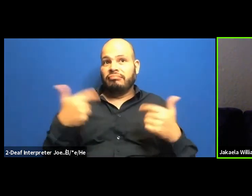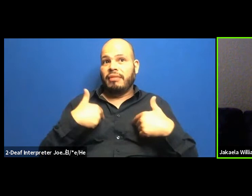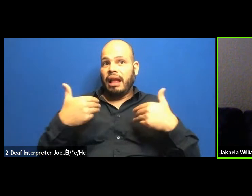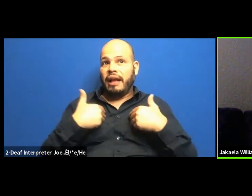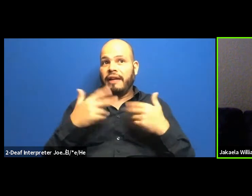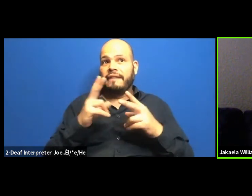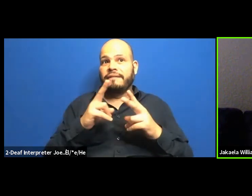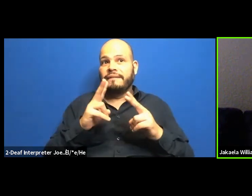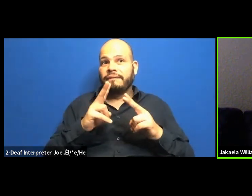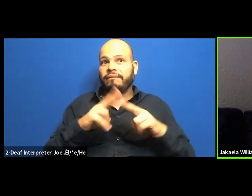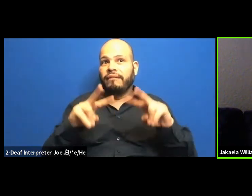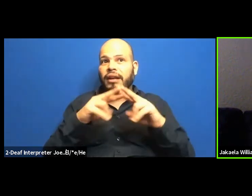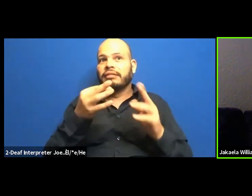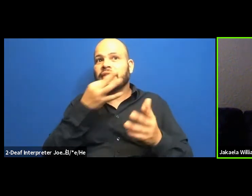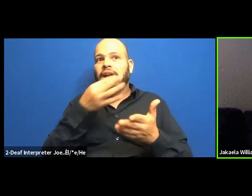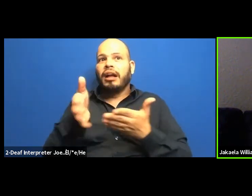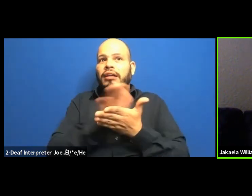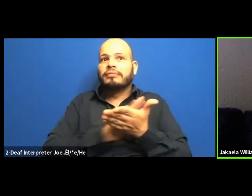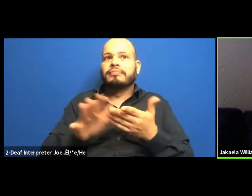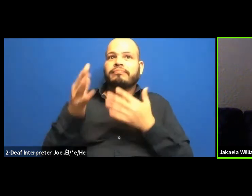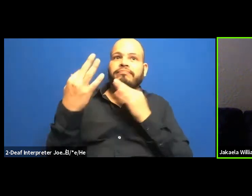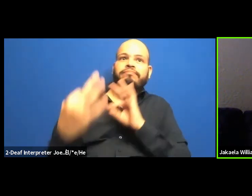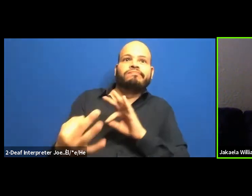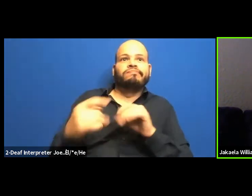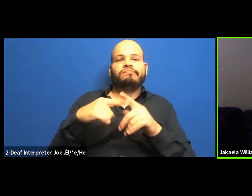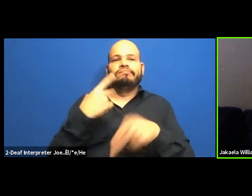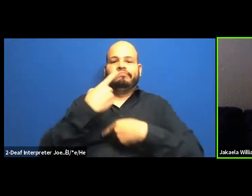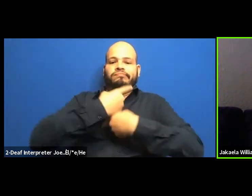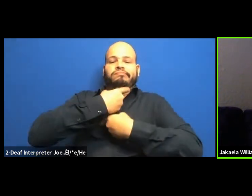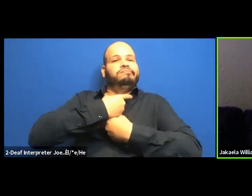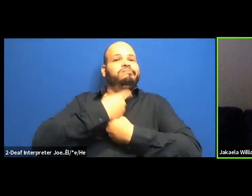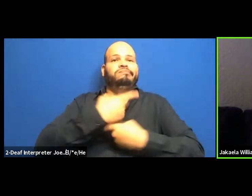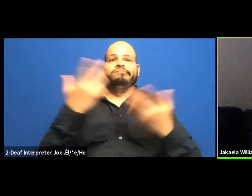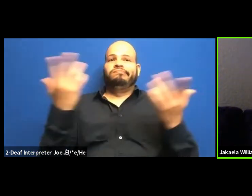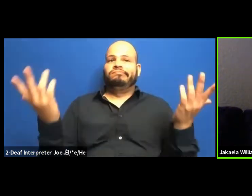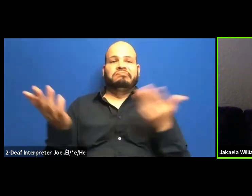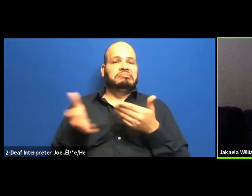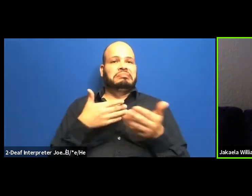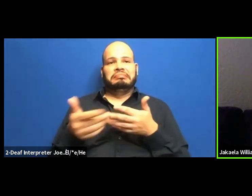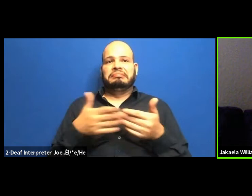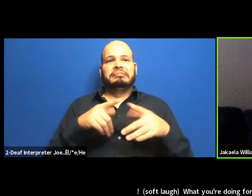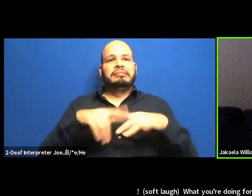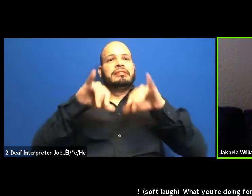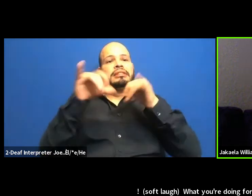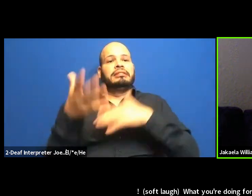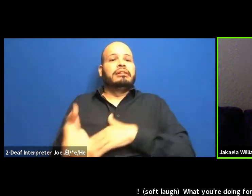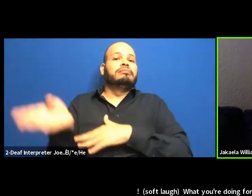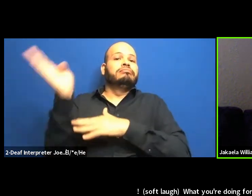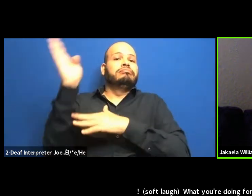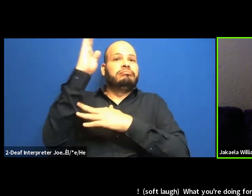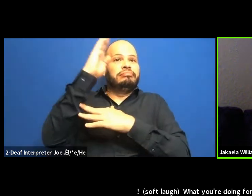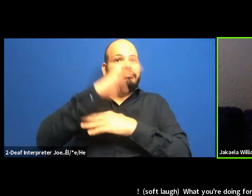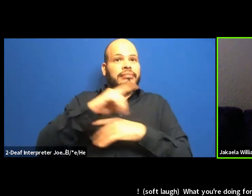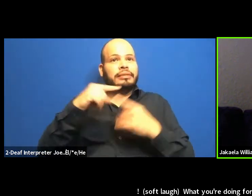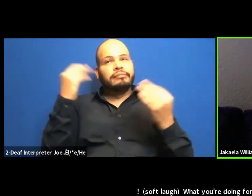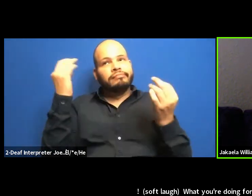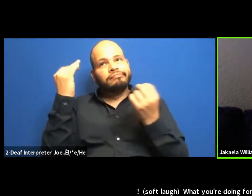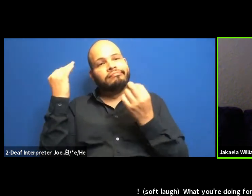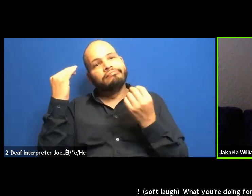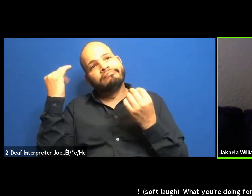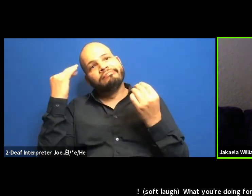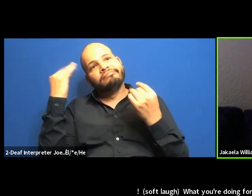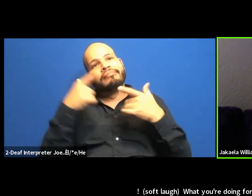doing for your activism project, or getting an hour to yourself to just read a book that's not related to the work that you're doing, or